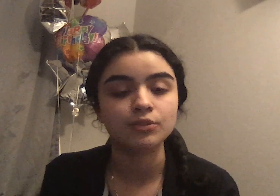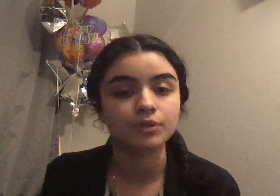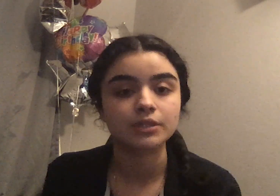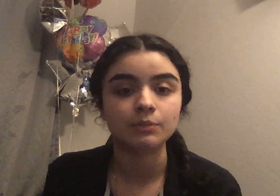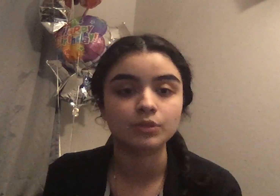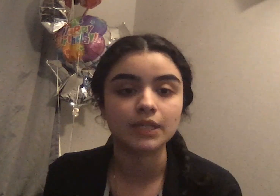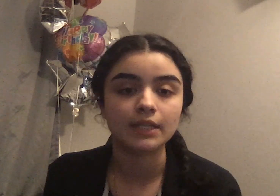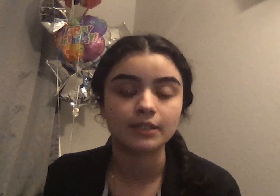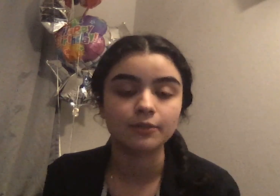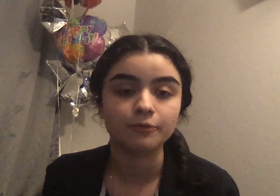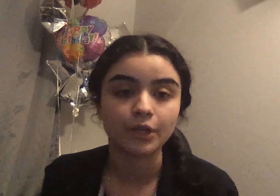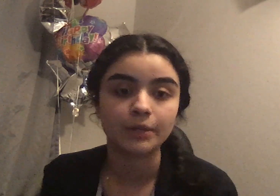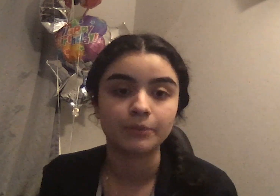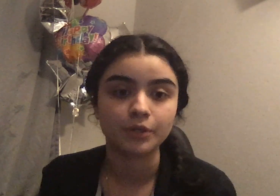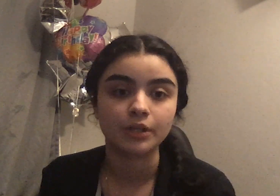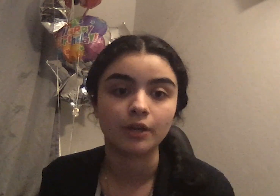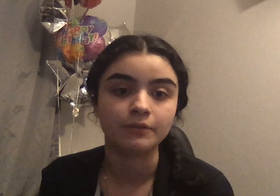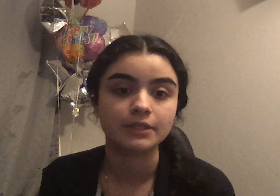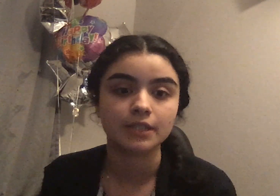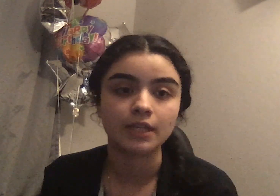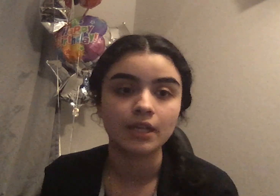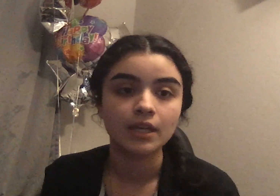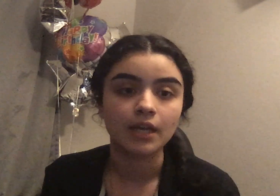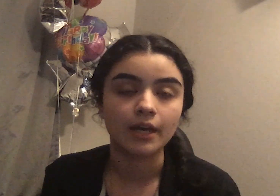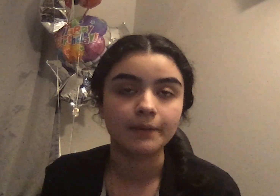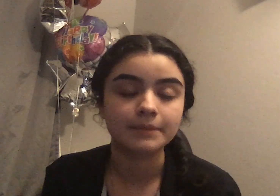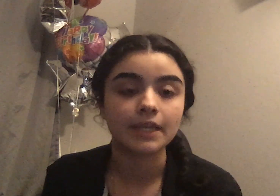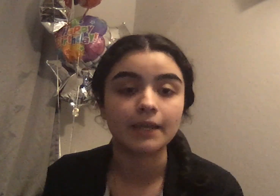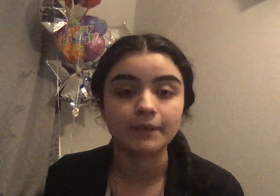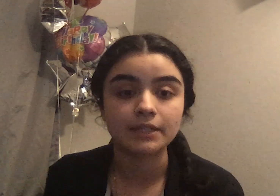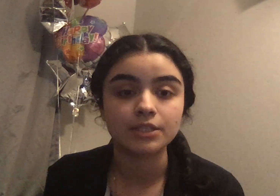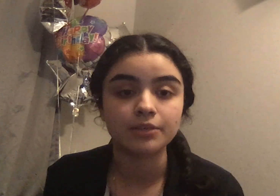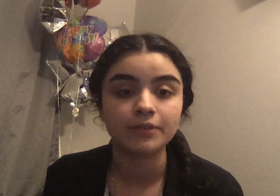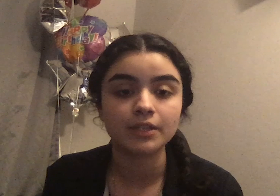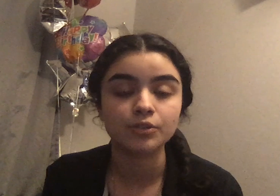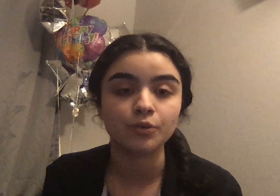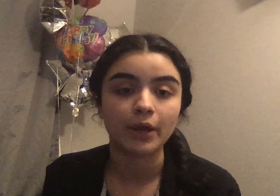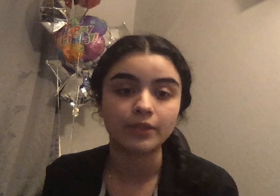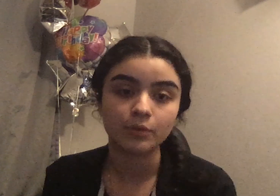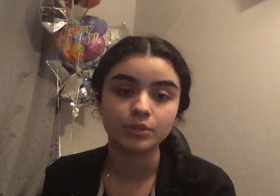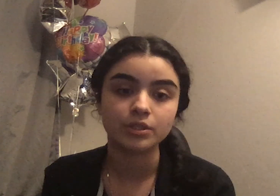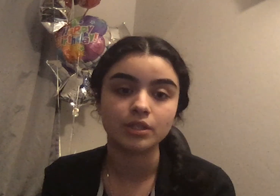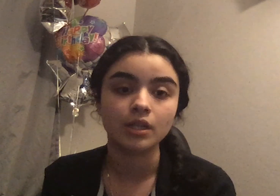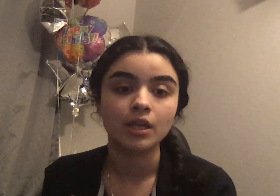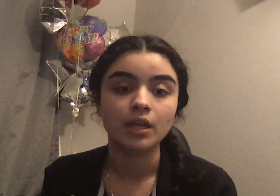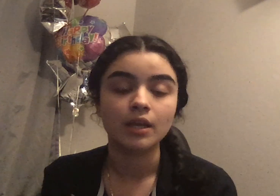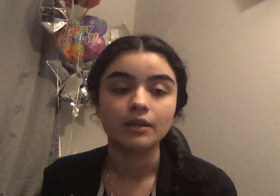that as soon as someone's handed the freedom, they're going to obviously take advantage of it. So.